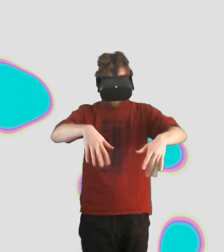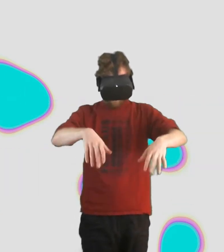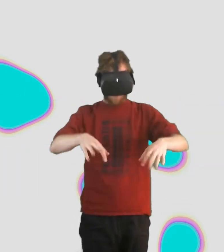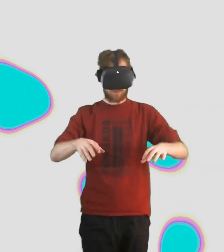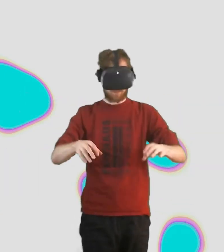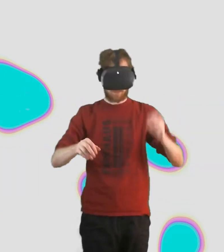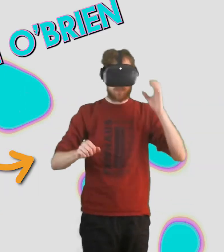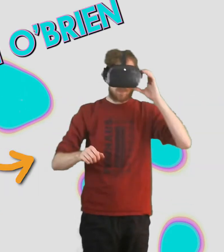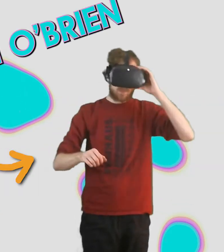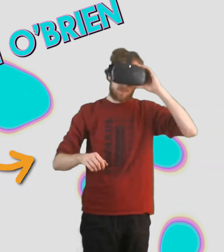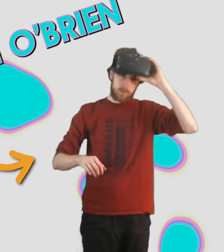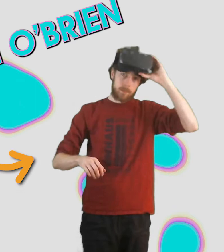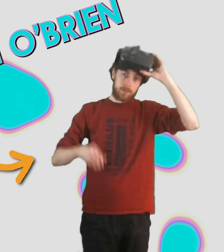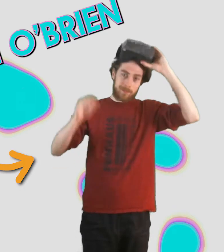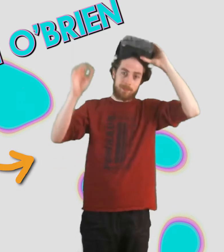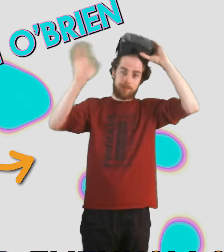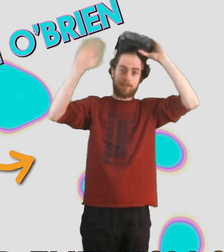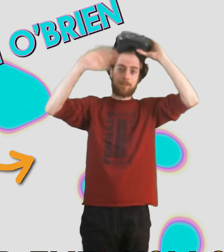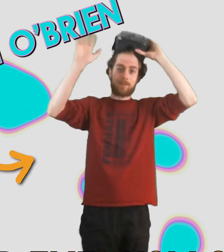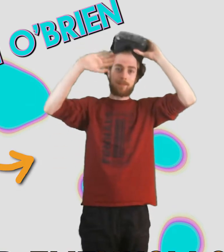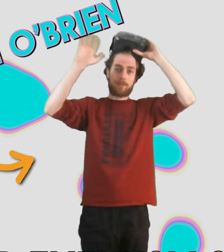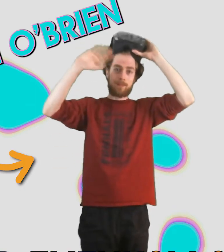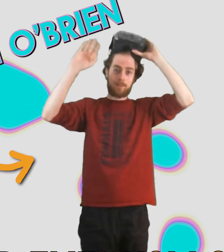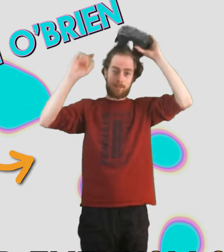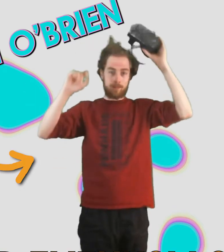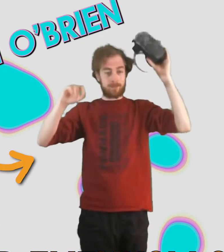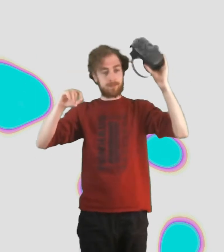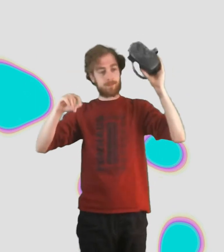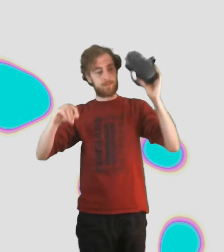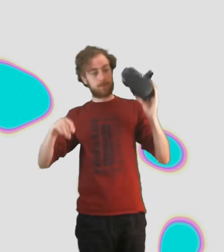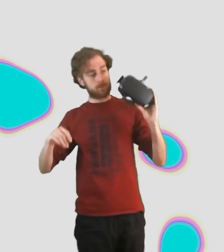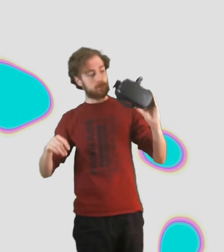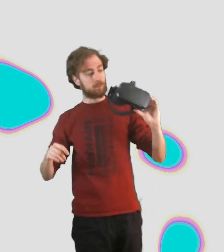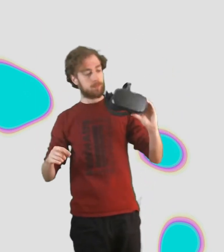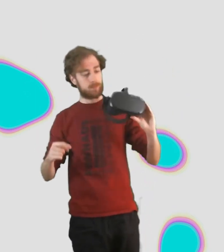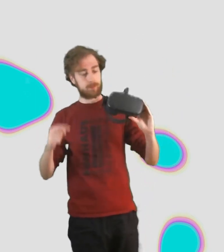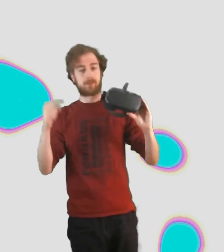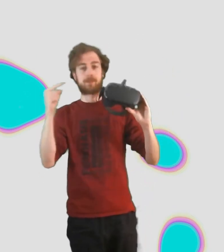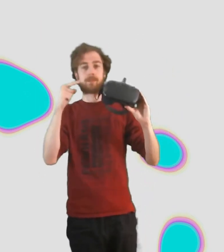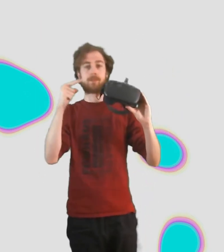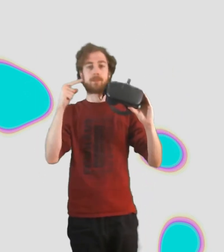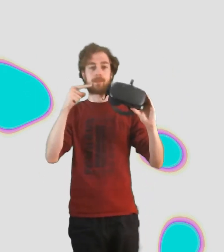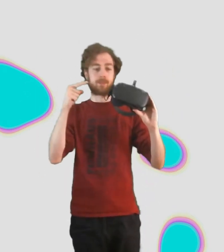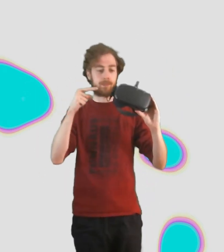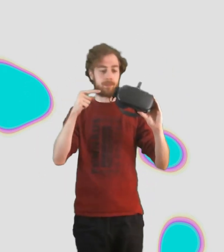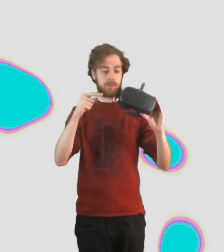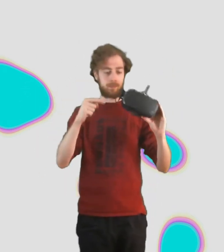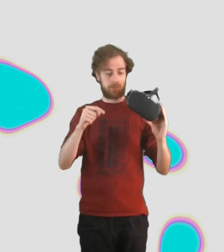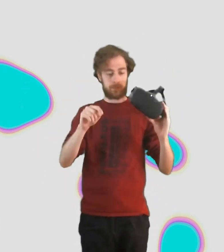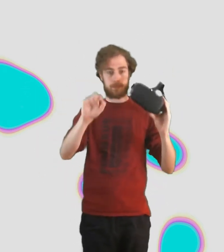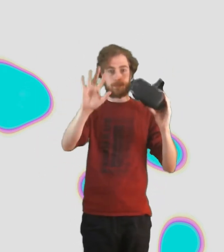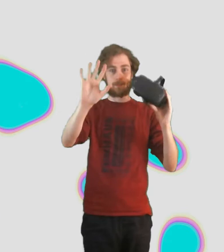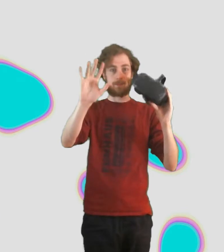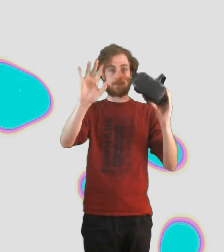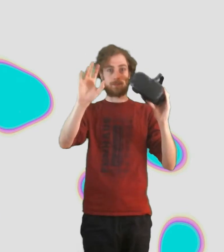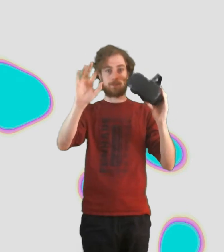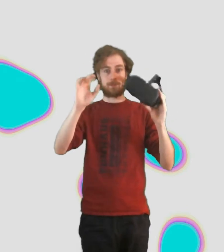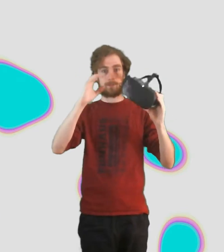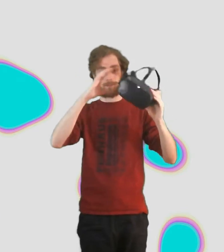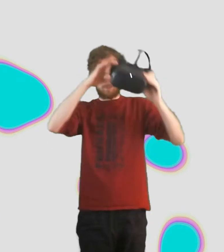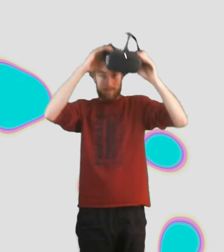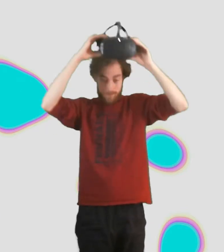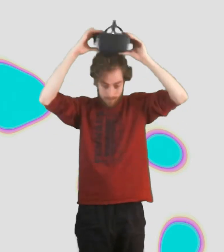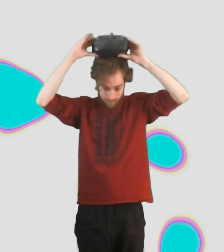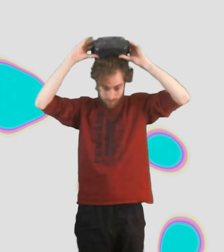Hello, my name is Christian O'Brien and I am a virtual reality enthusiast. A little while back, I got an Oculus Quest and started playing with the hand